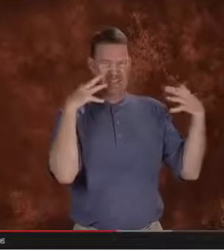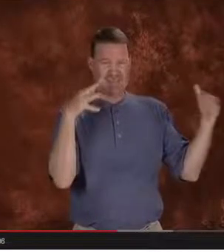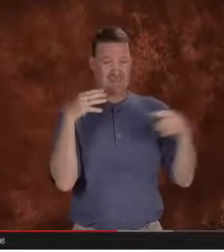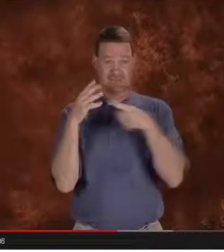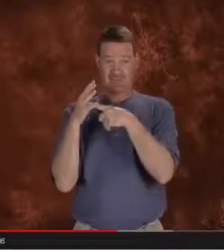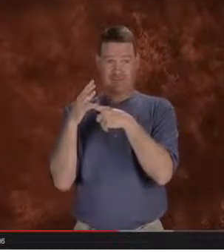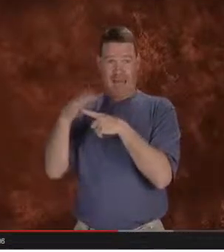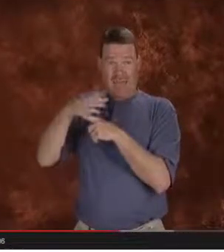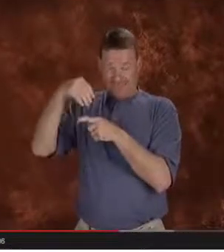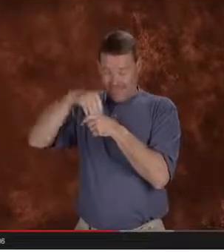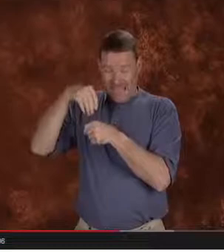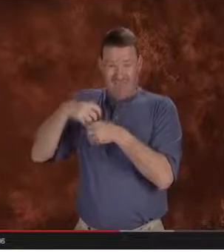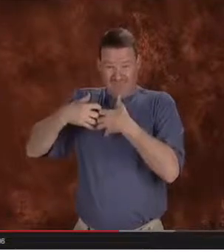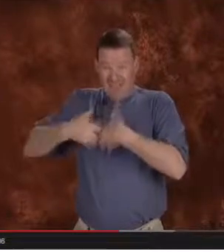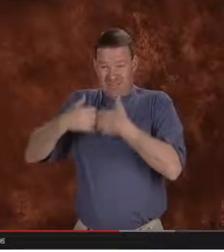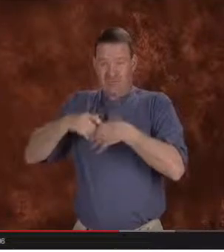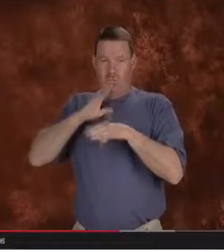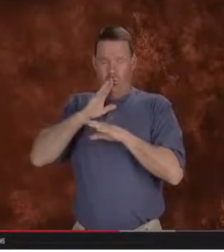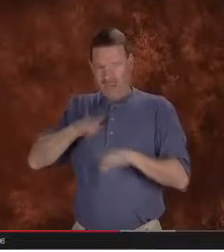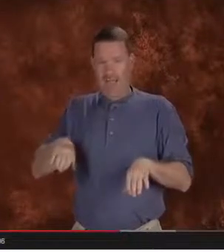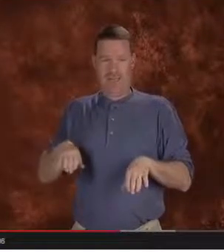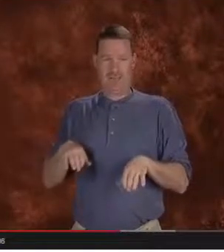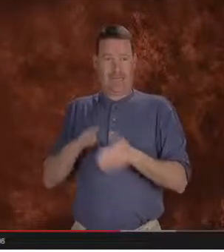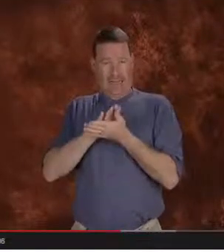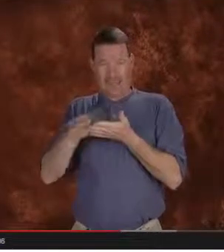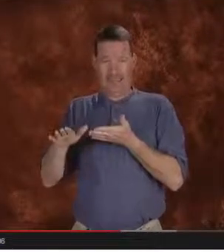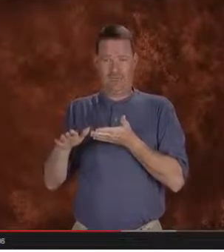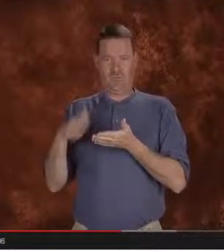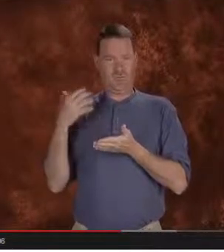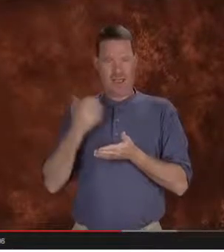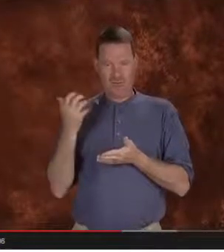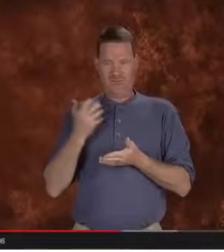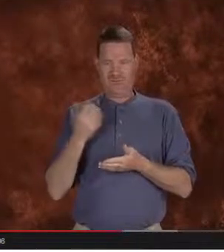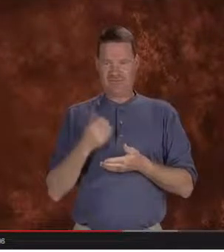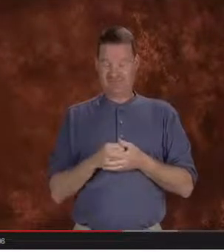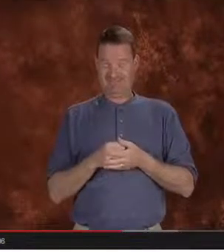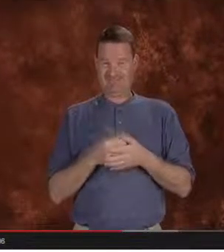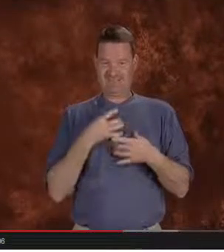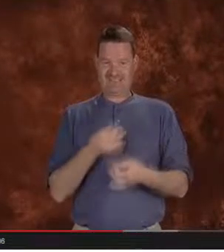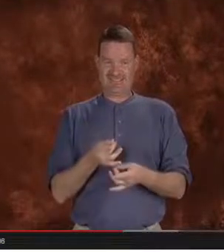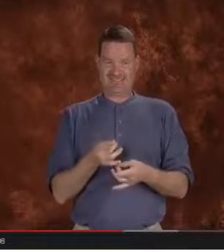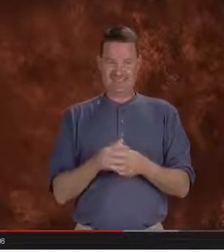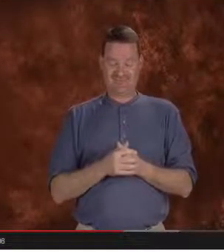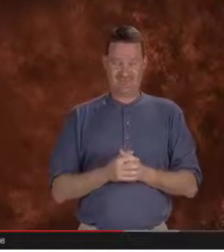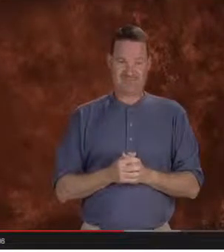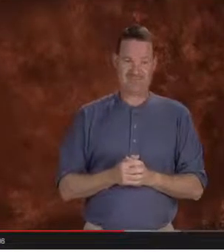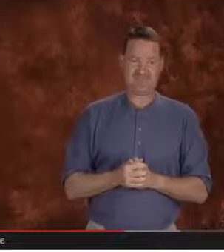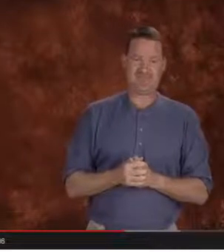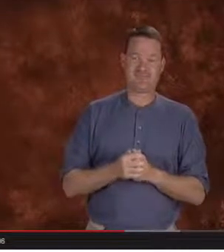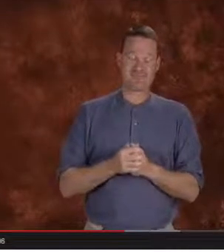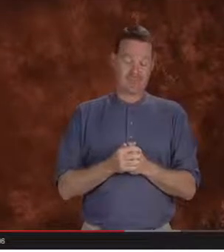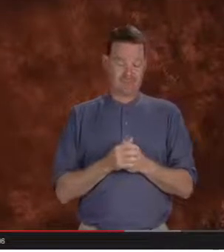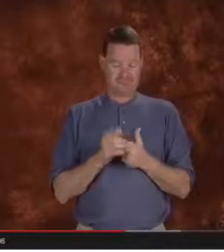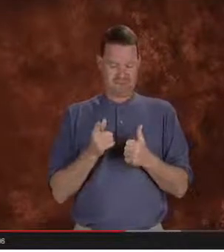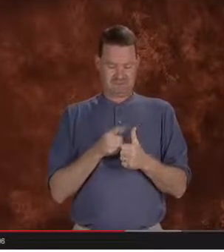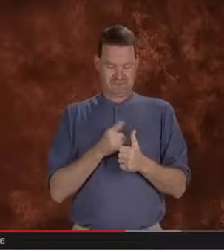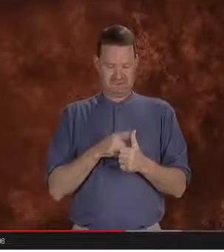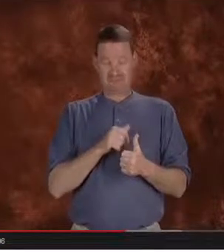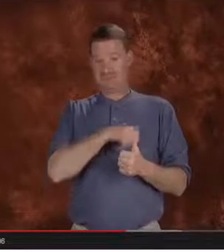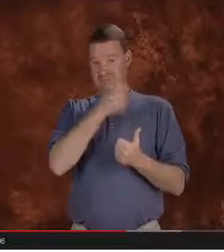When you compare a tree to a factory, trees are, a really quiet, clean